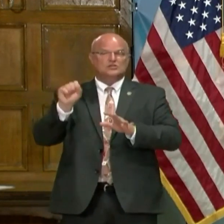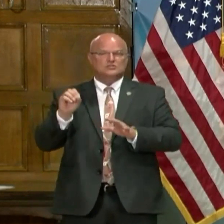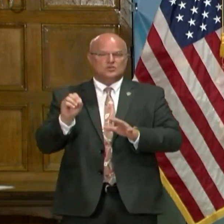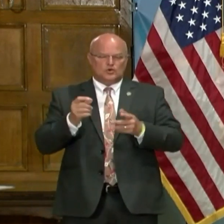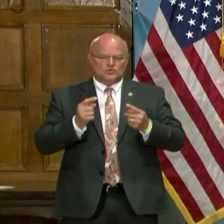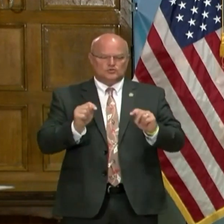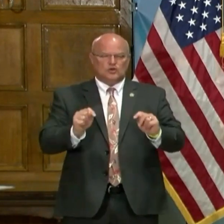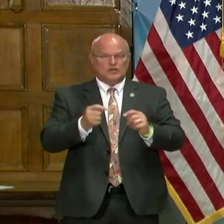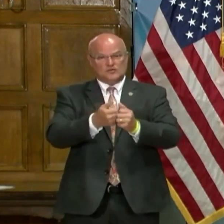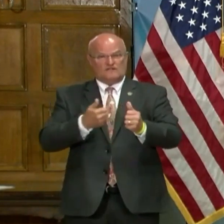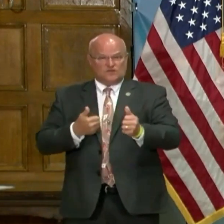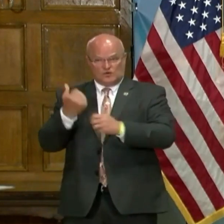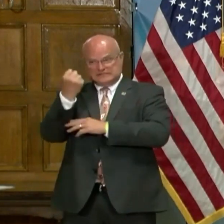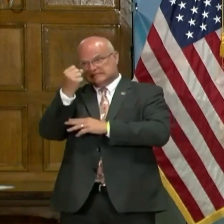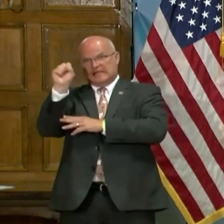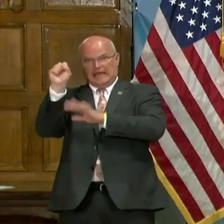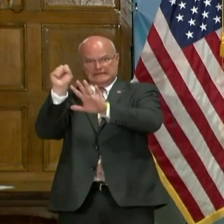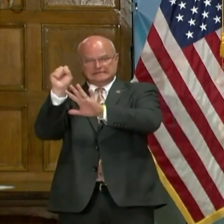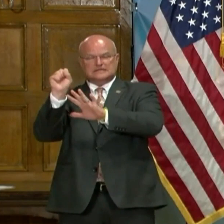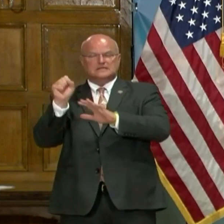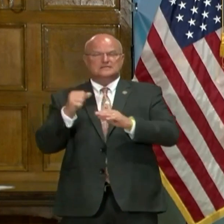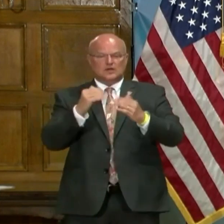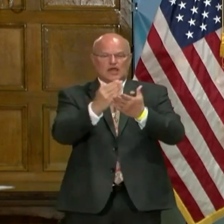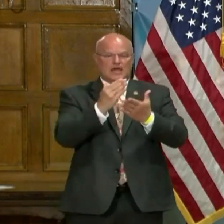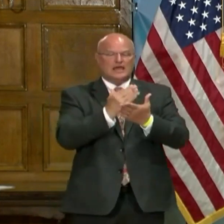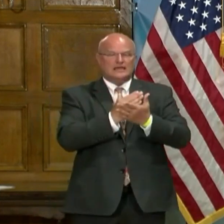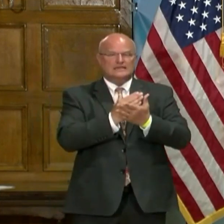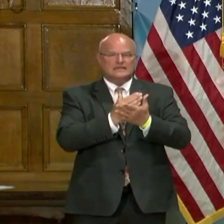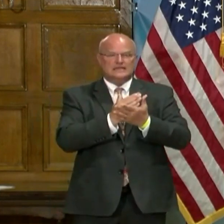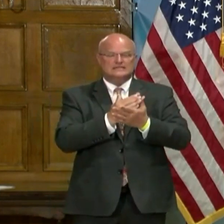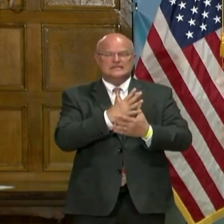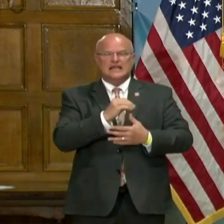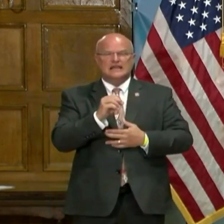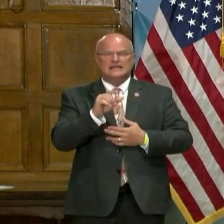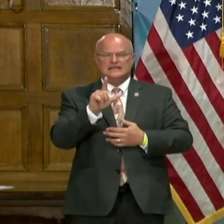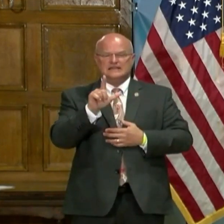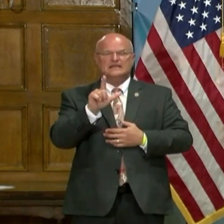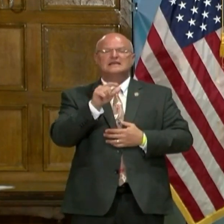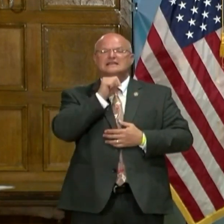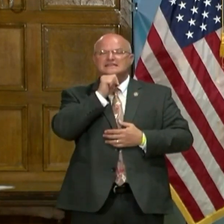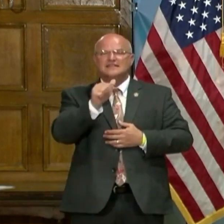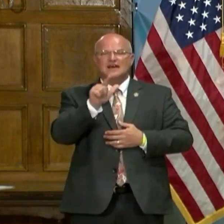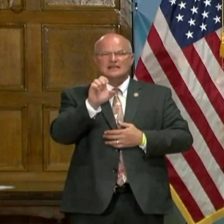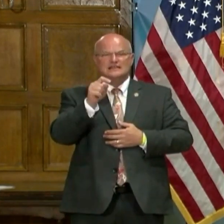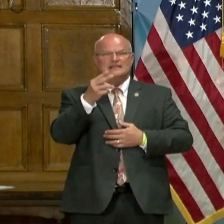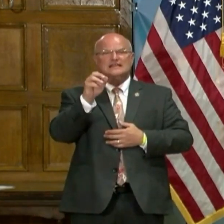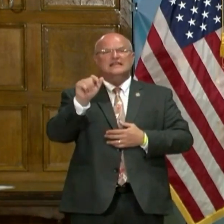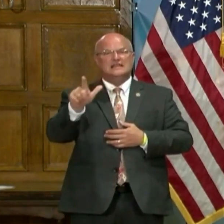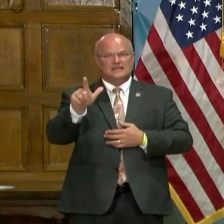so you're trying to avoid that. And the less than lethal or non-lethal